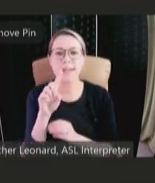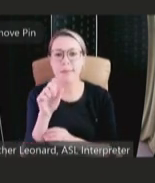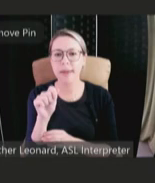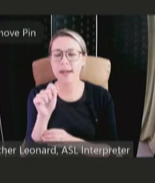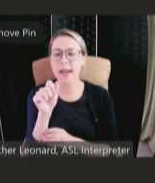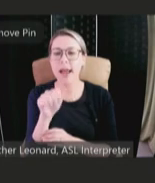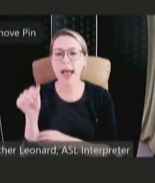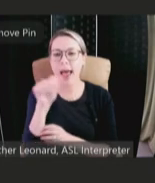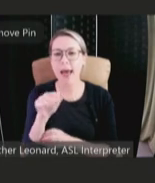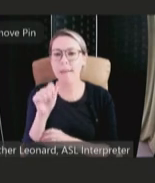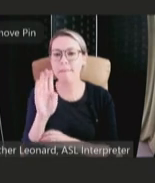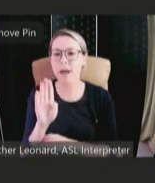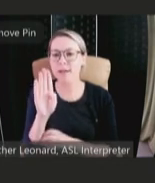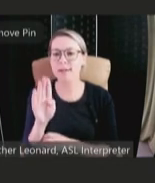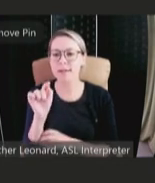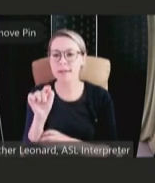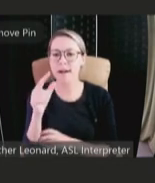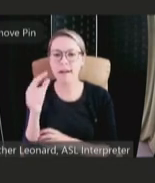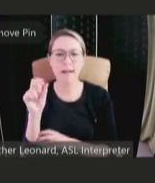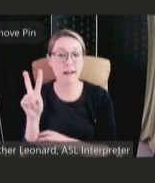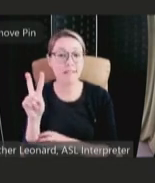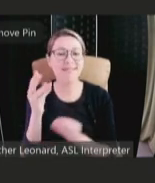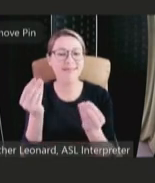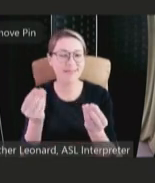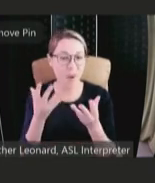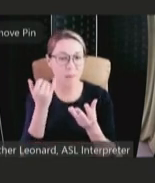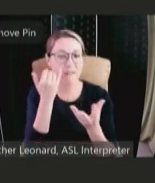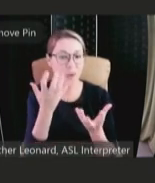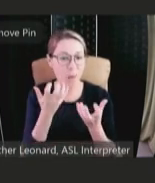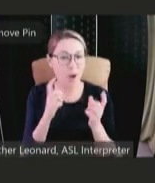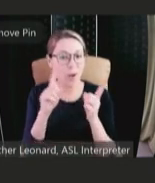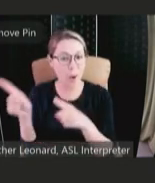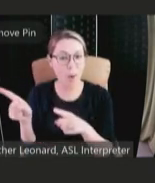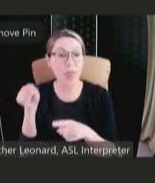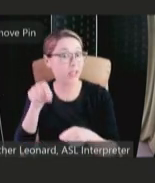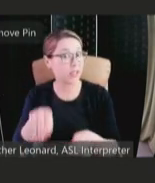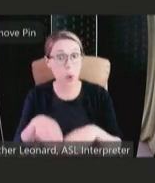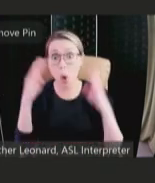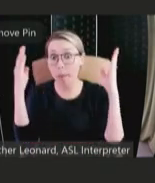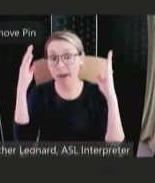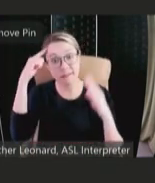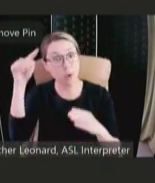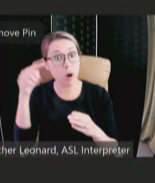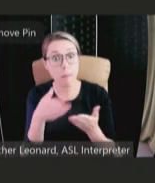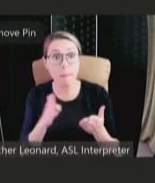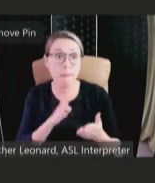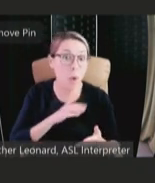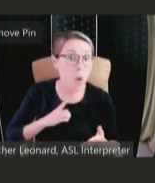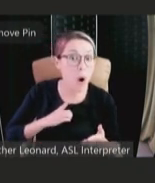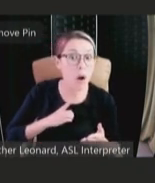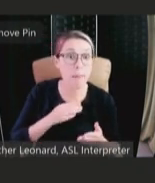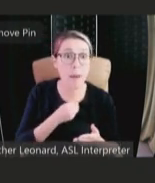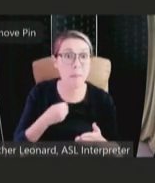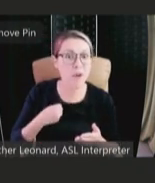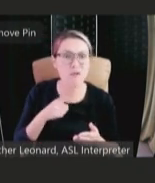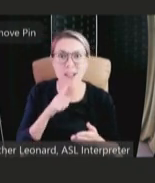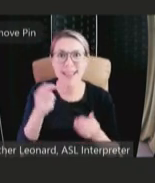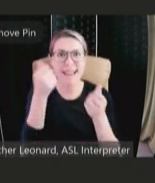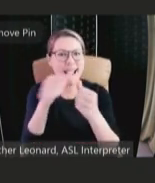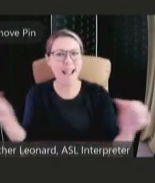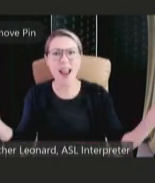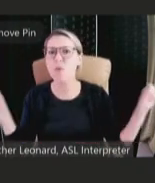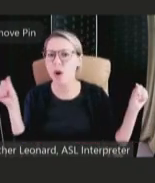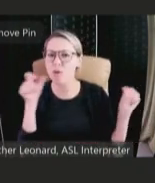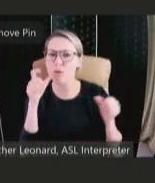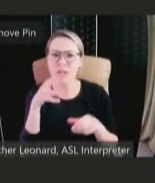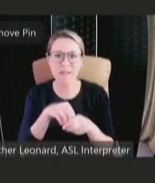disability@boston.gov to let us know if you'd like to attend. And this is open not just to board members, but to anyone else who is on the call tonight that would